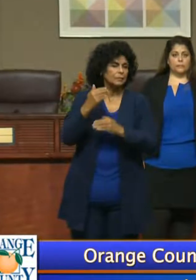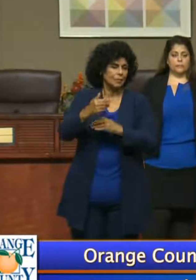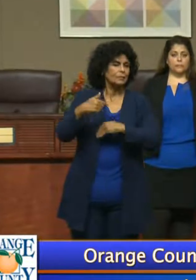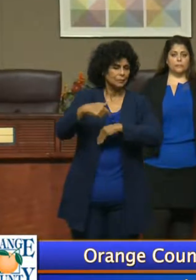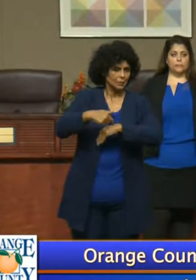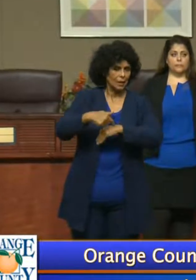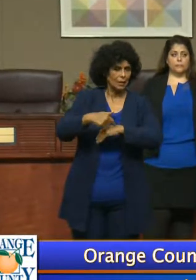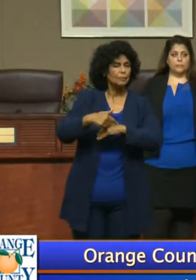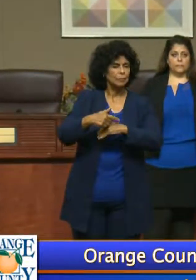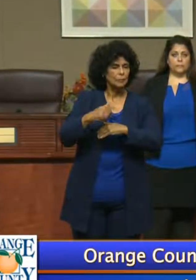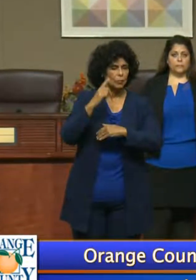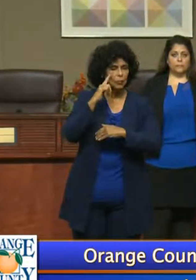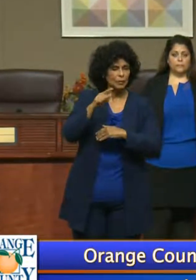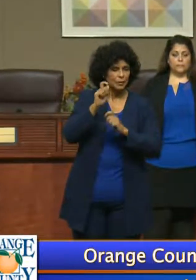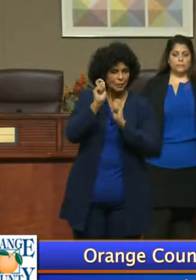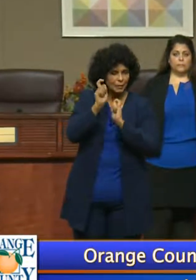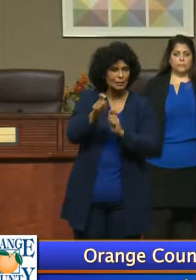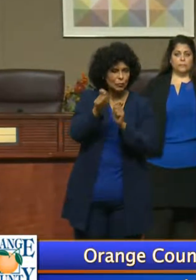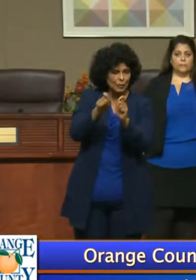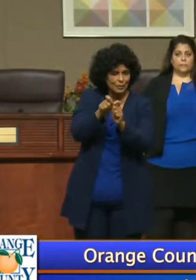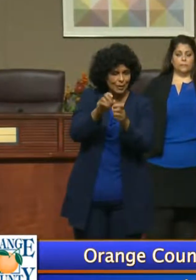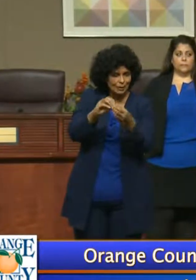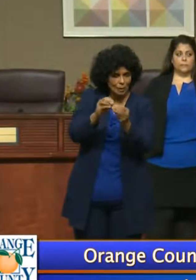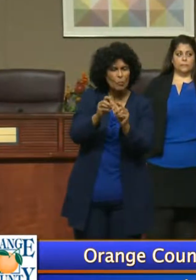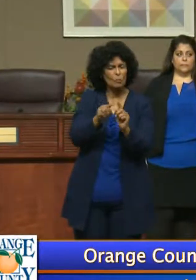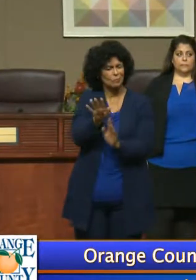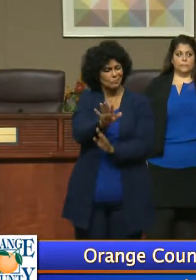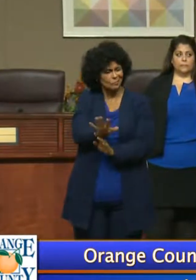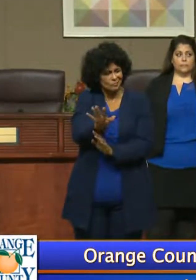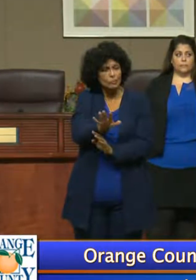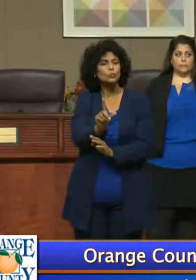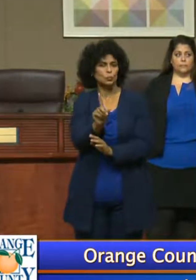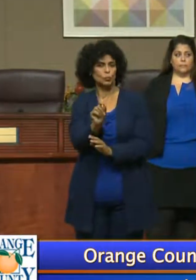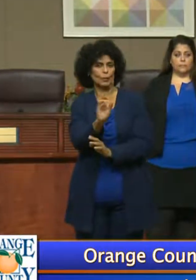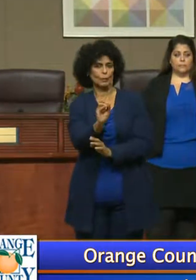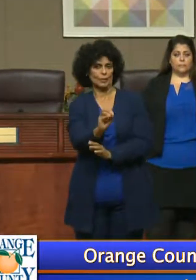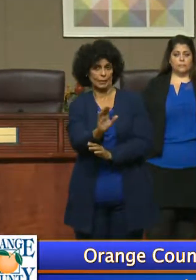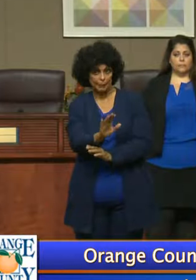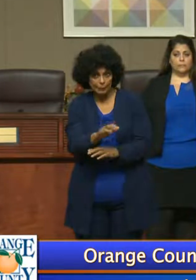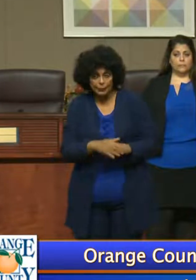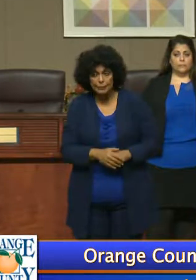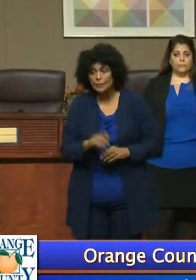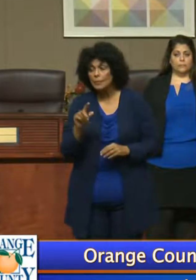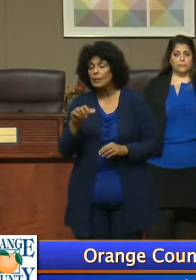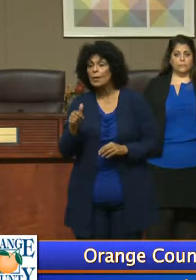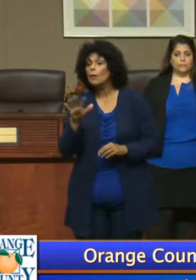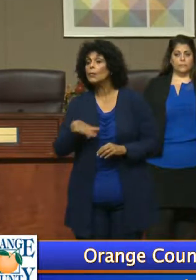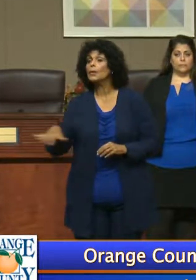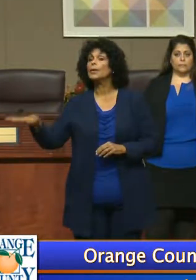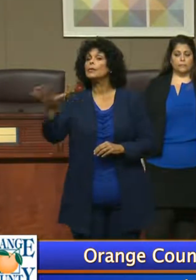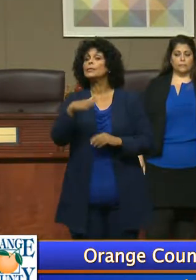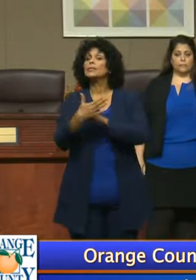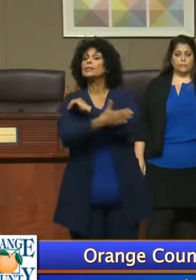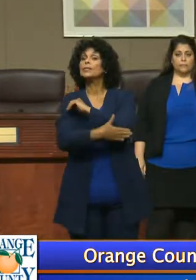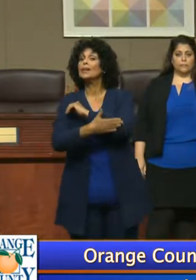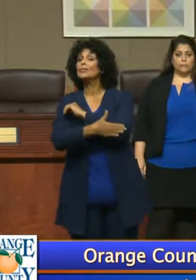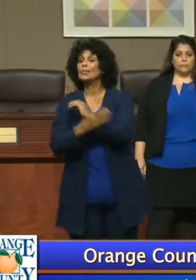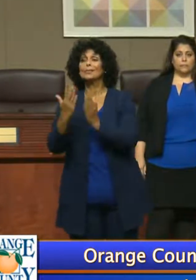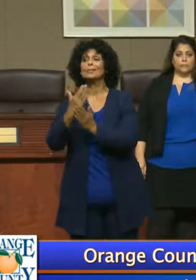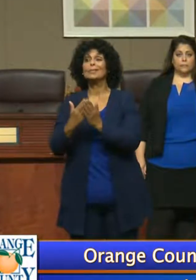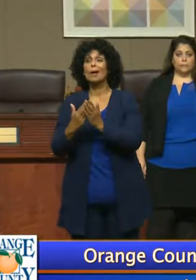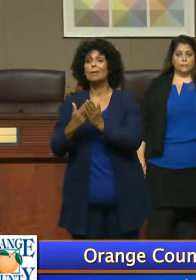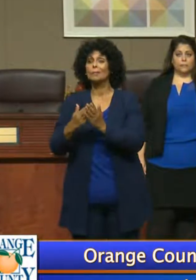it's about 20. In other markets around the country, it has been as high as